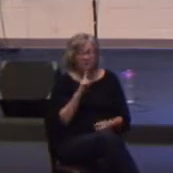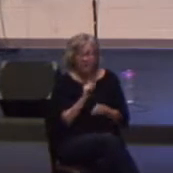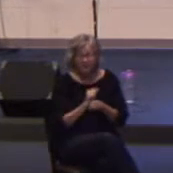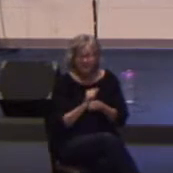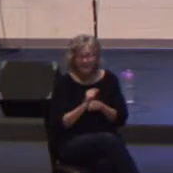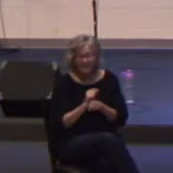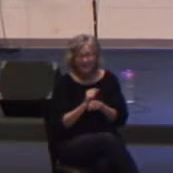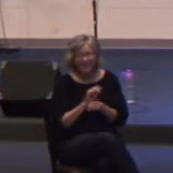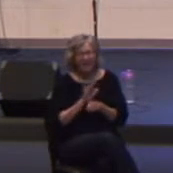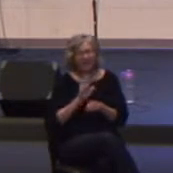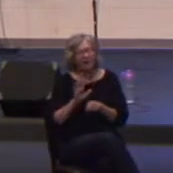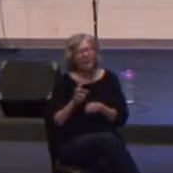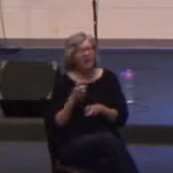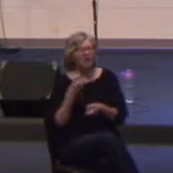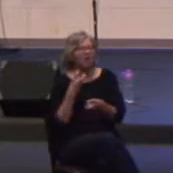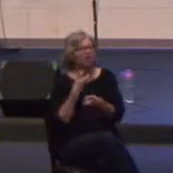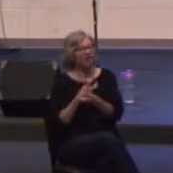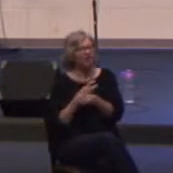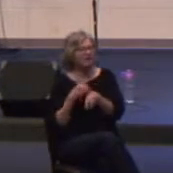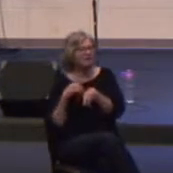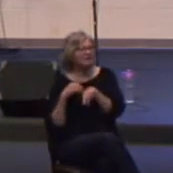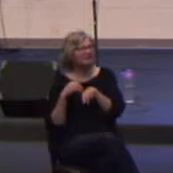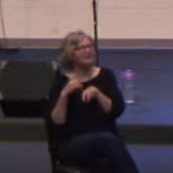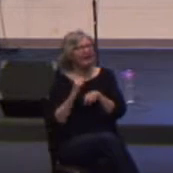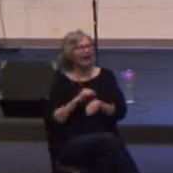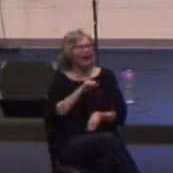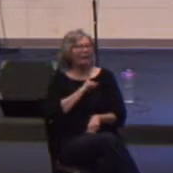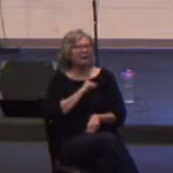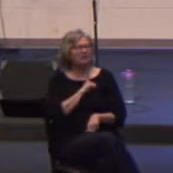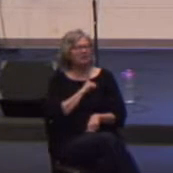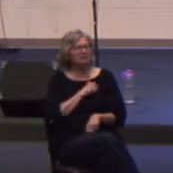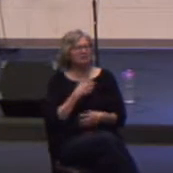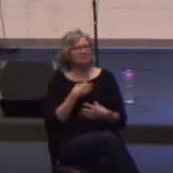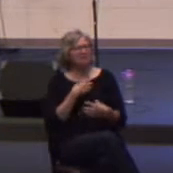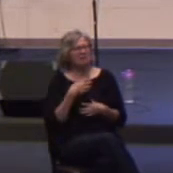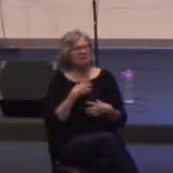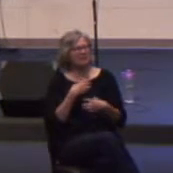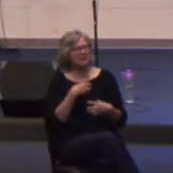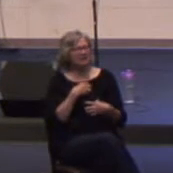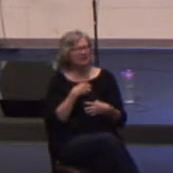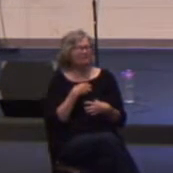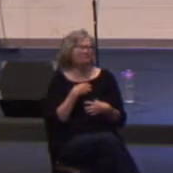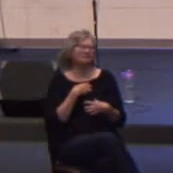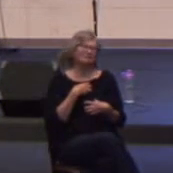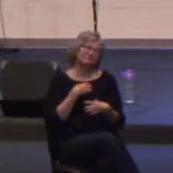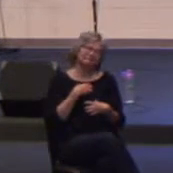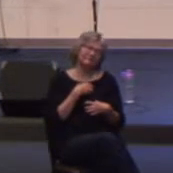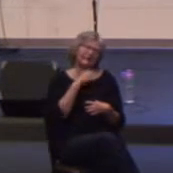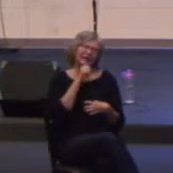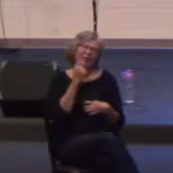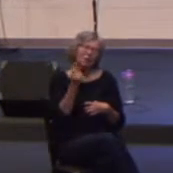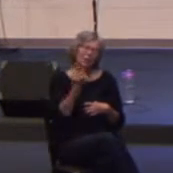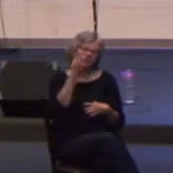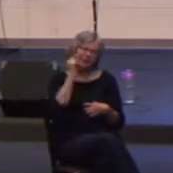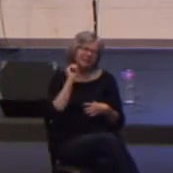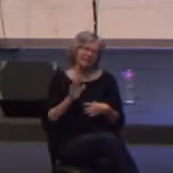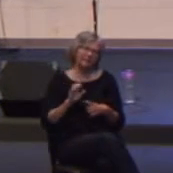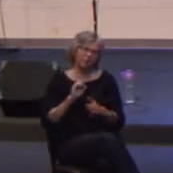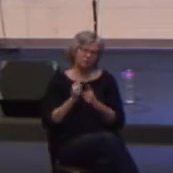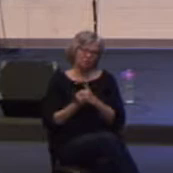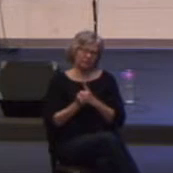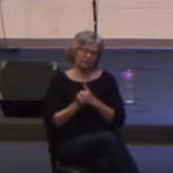their toxic attitude of grumbling cannot be attributed just to their circumstances. And here's how I know